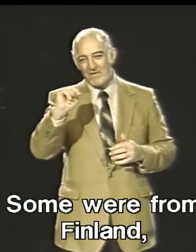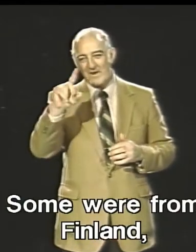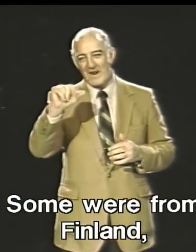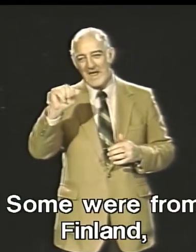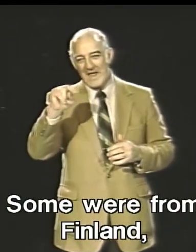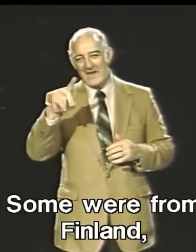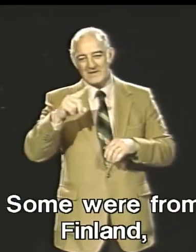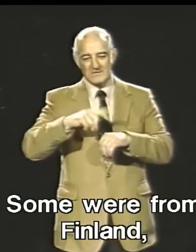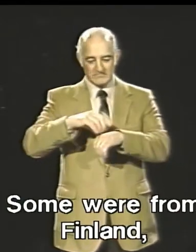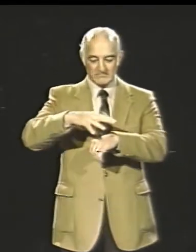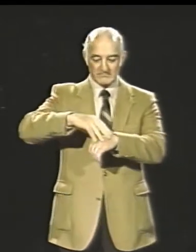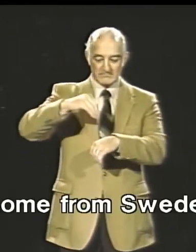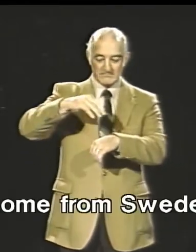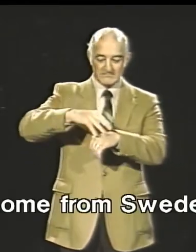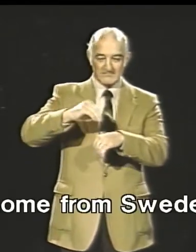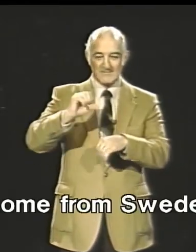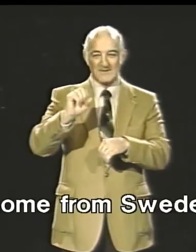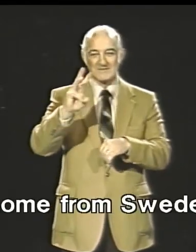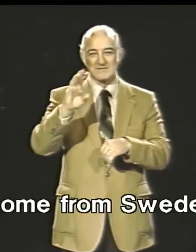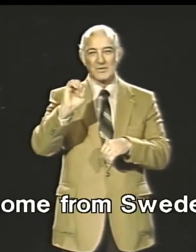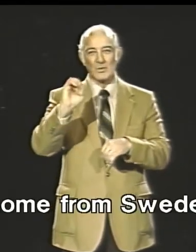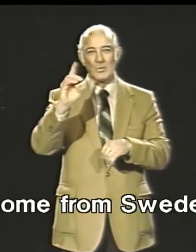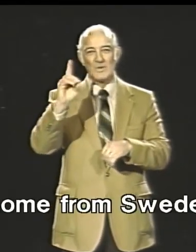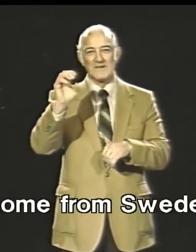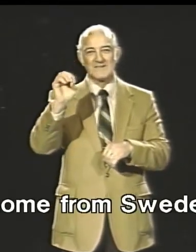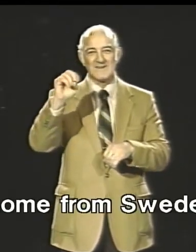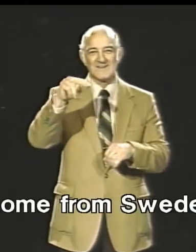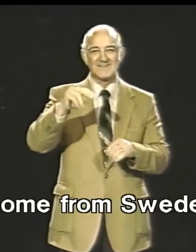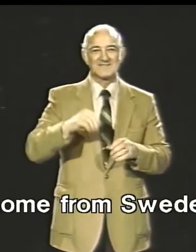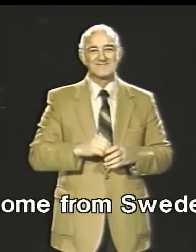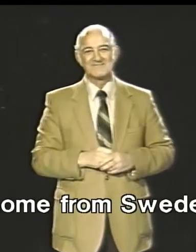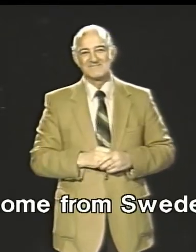These deaf students, some come from Finland, some from Sweden,